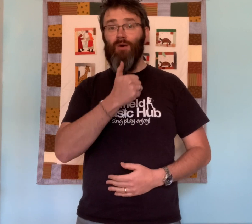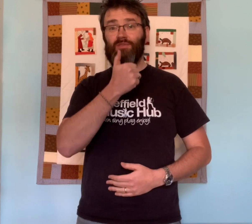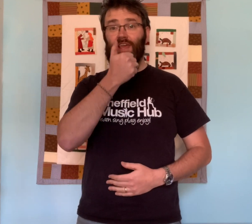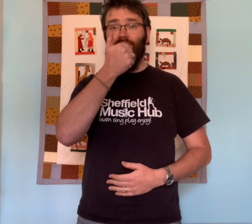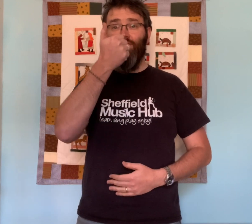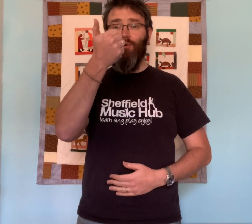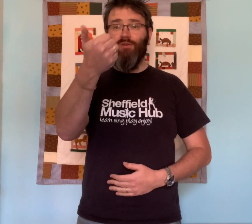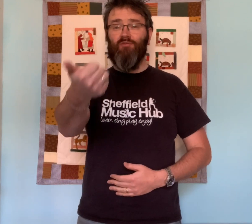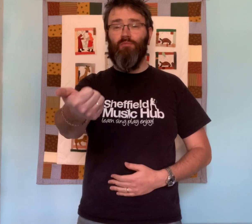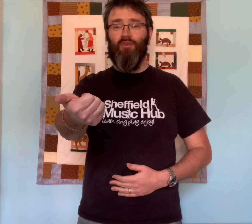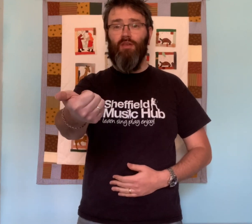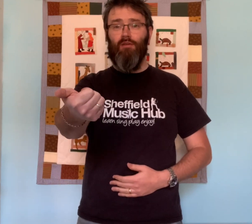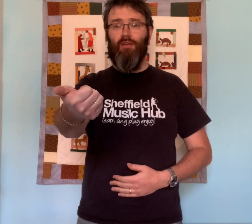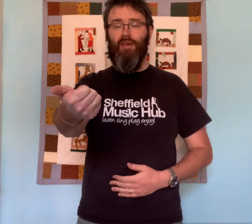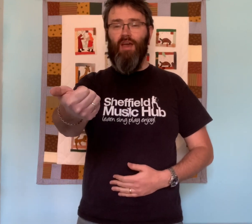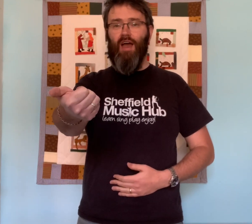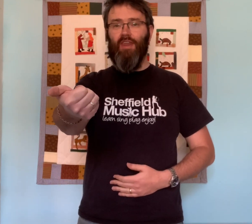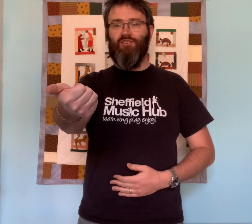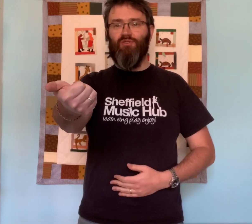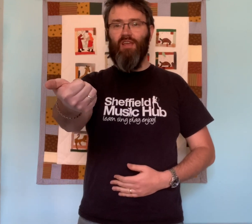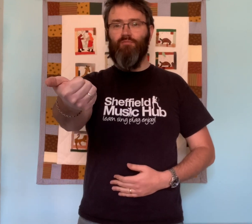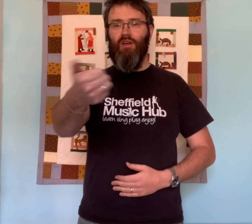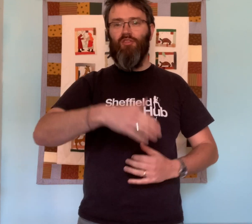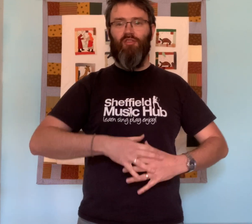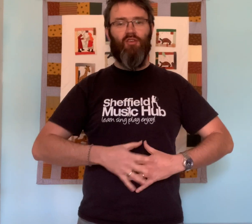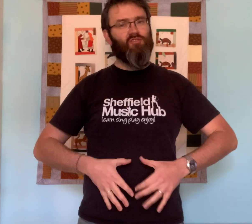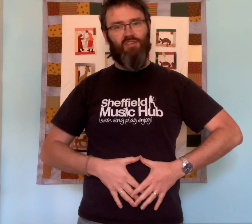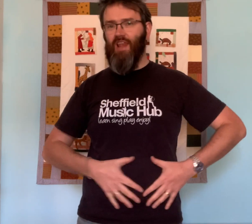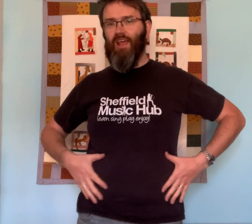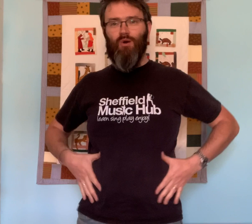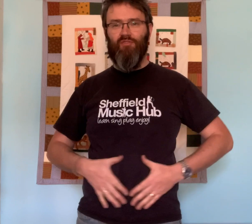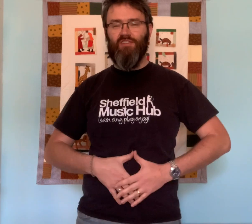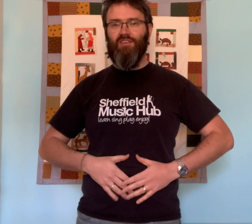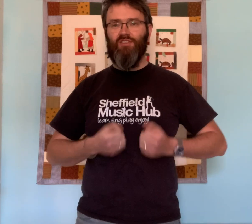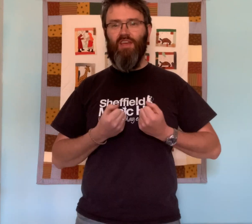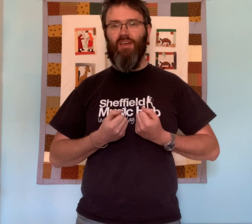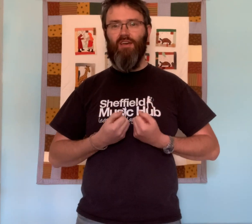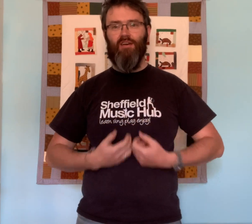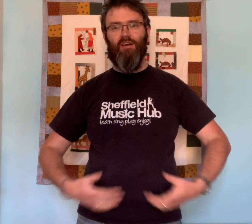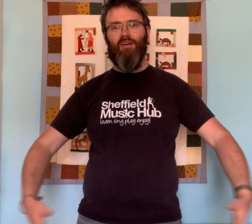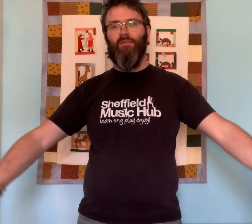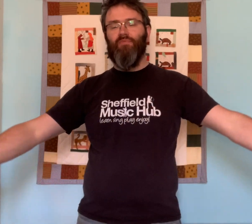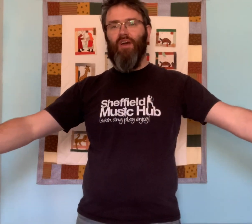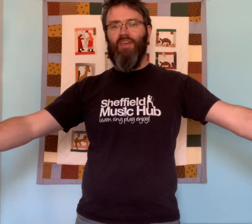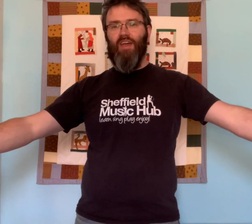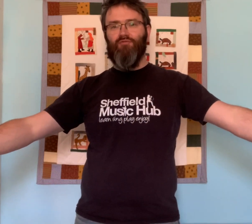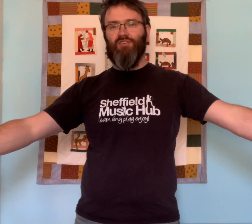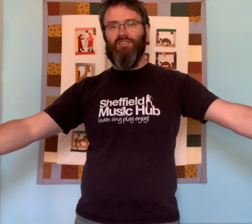the air flow out of your body. And as you take a breath, you just let go of the tension here, and the air rushes in.